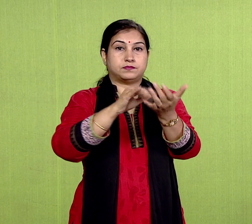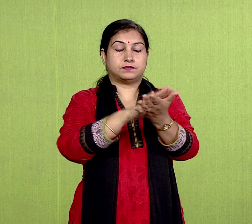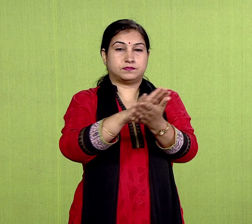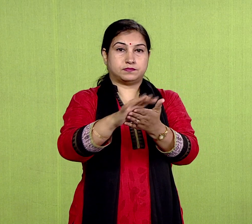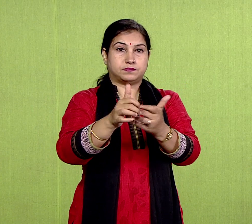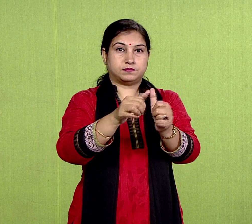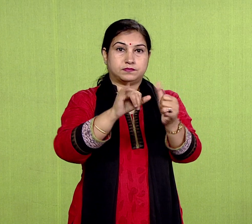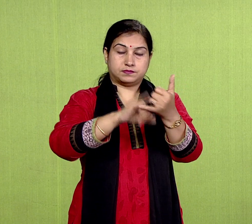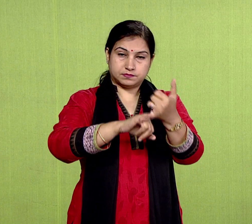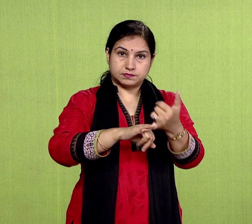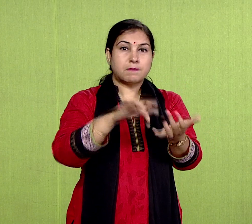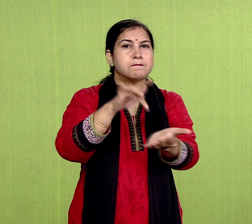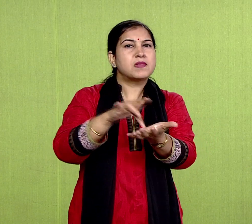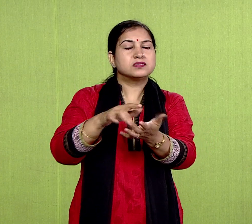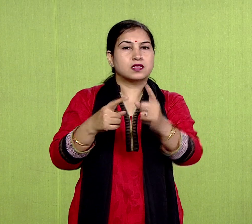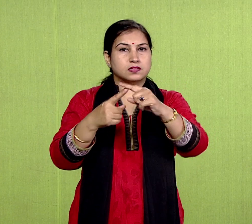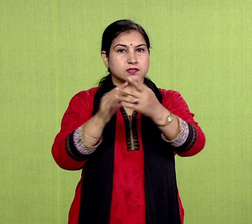of Thaneshwar,